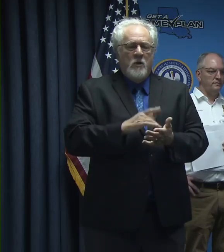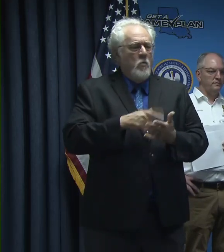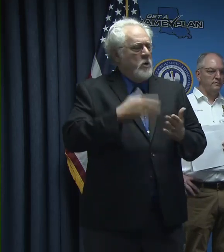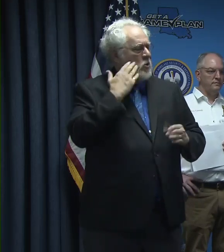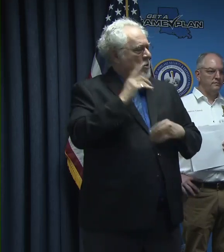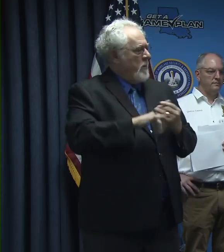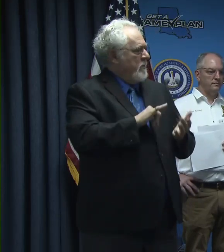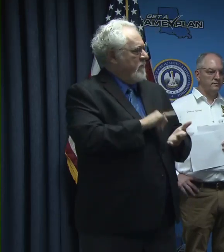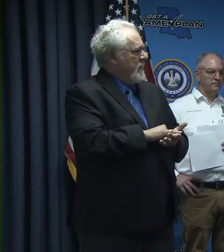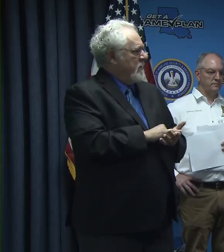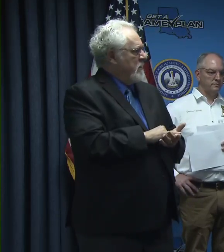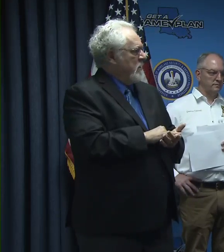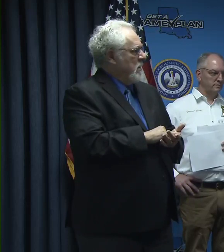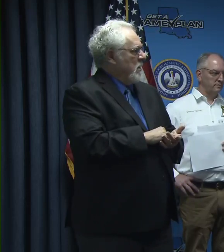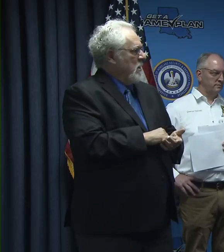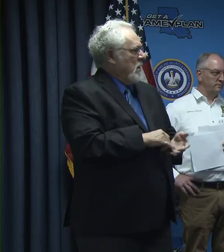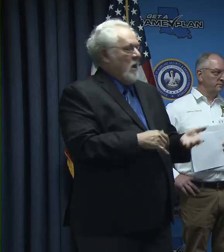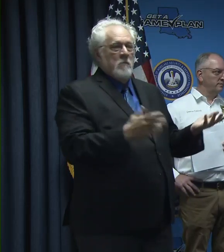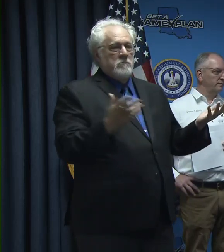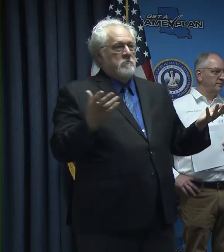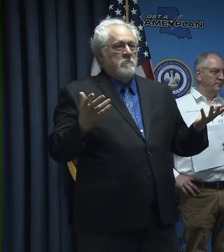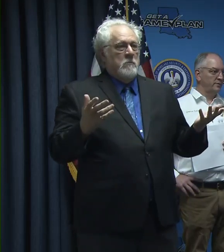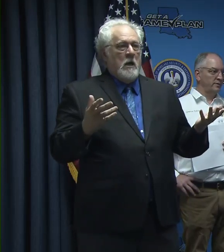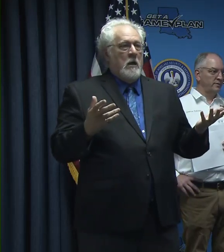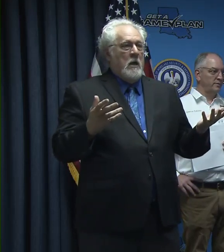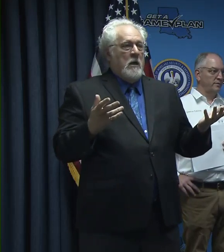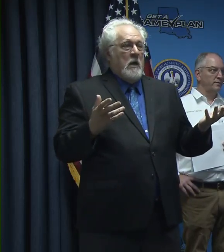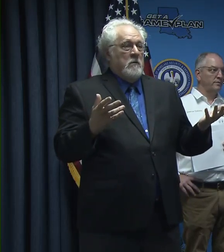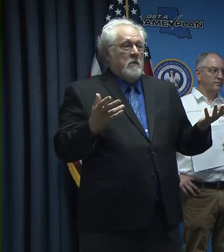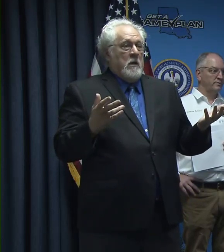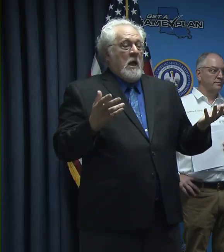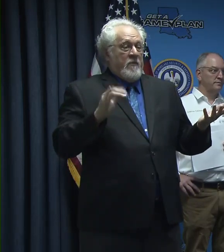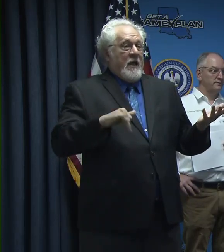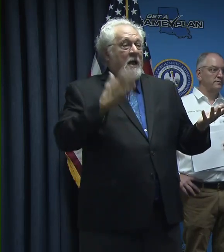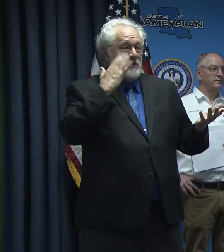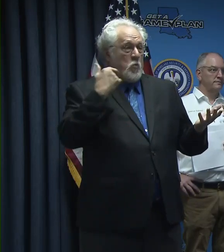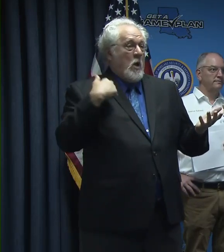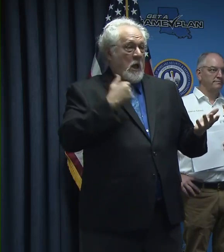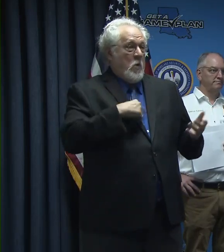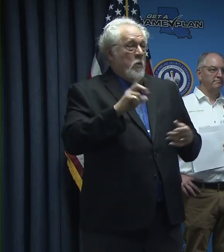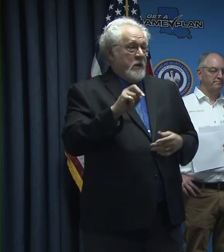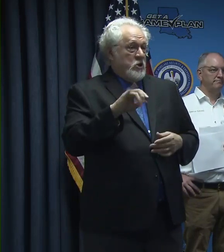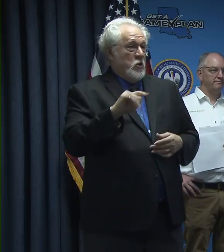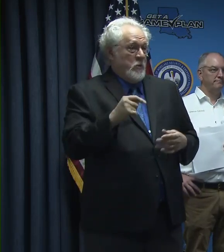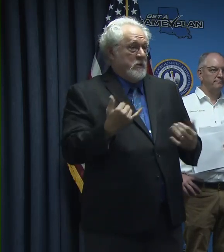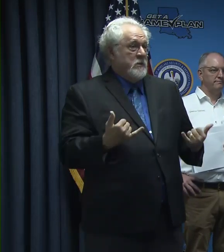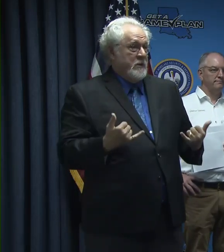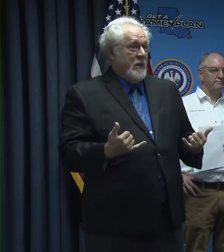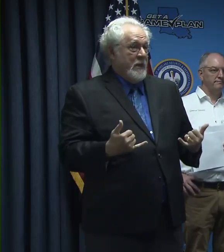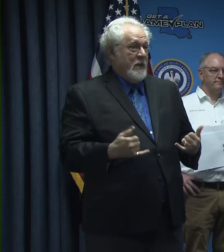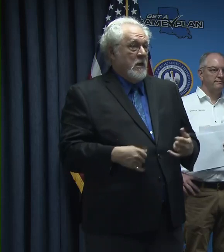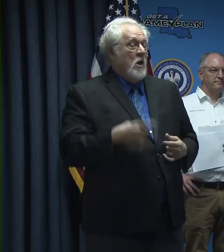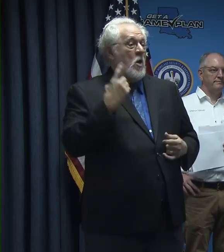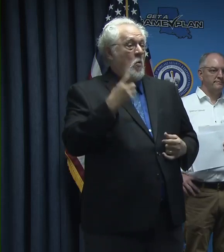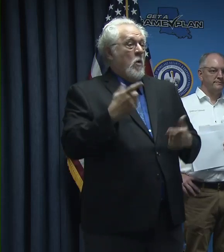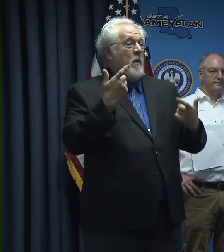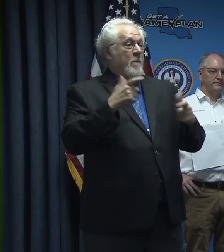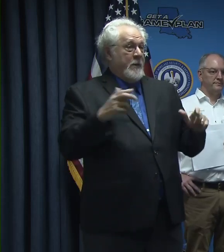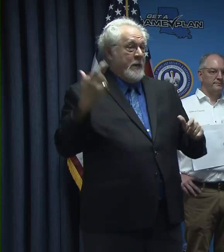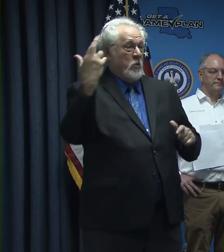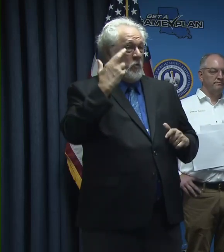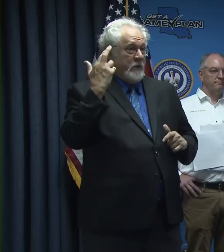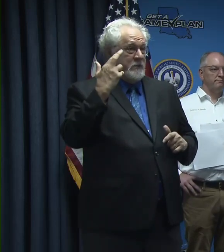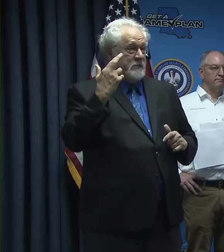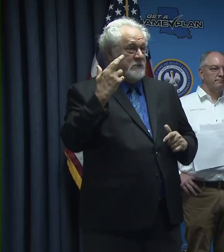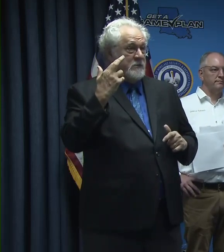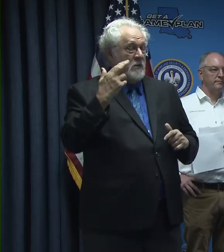that situation? Yeah, I don't mind answering. That's actually why we're doing this today. One of the big